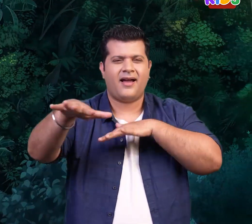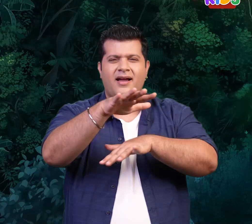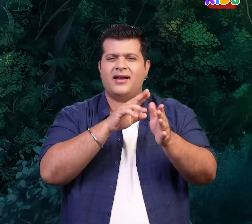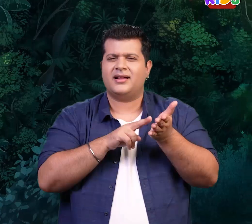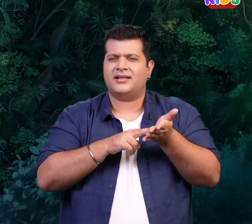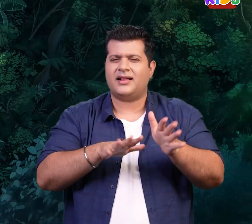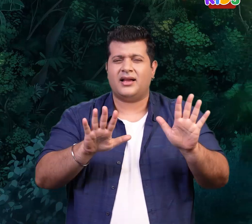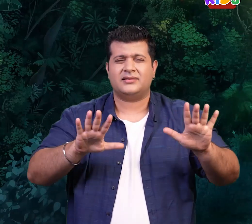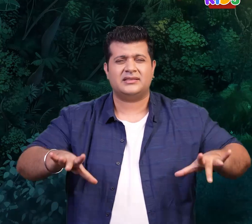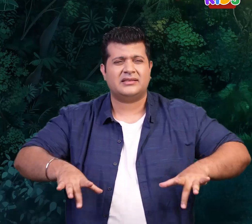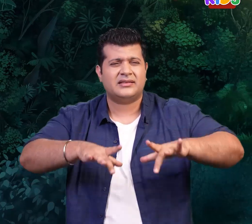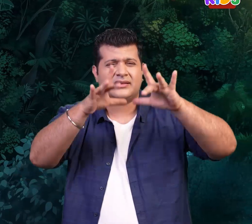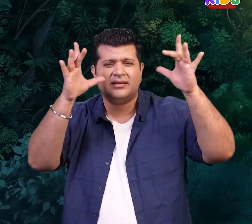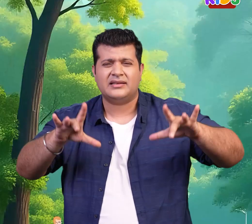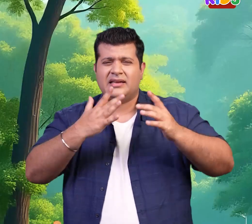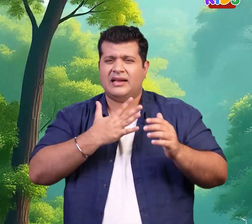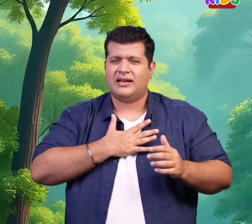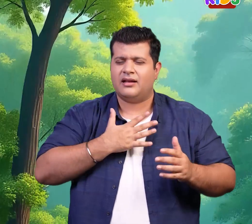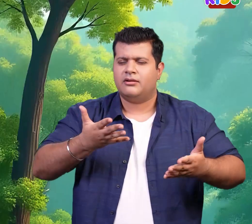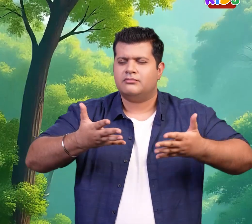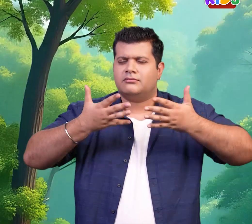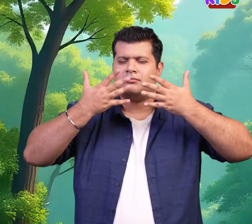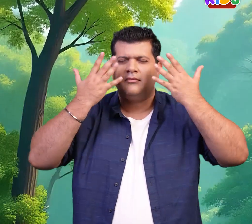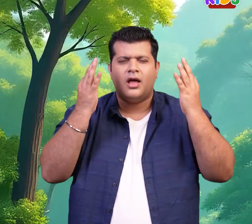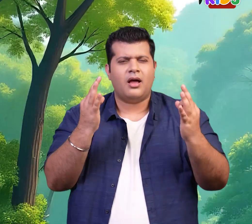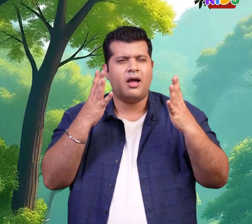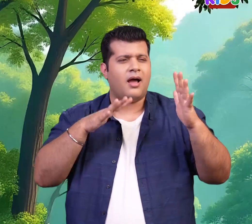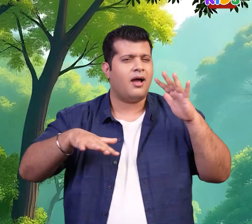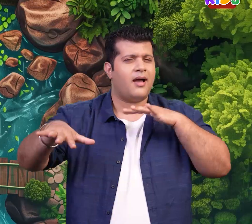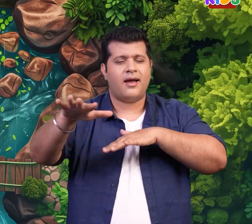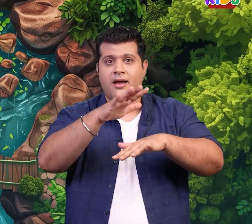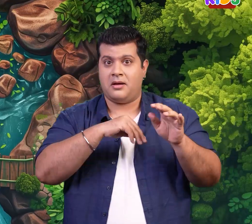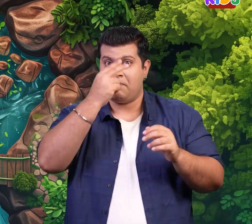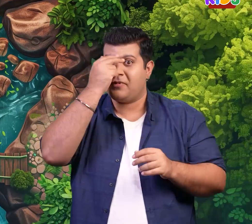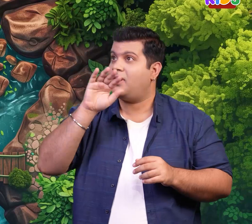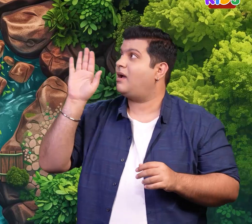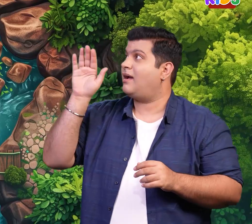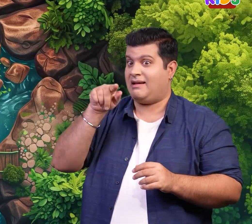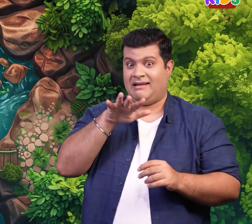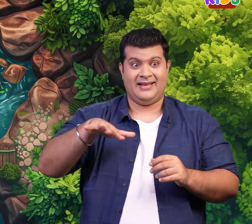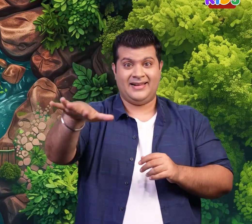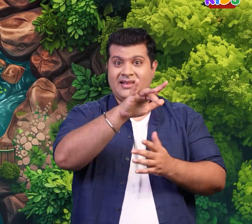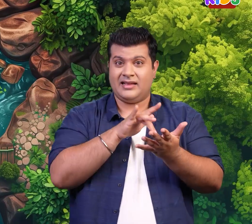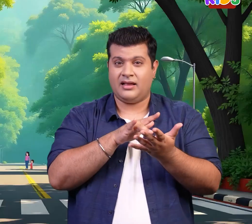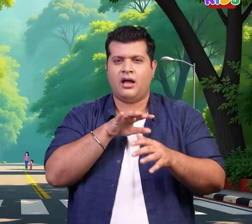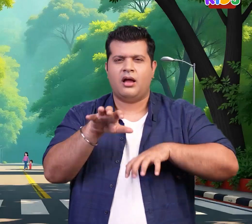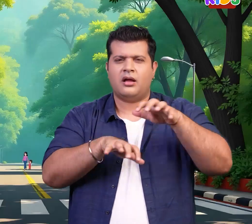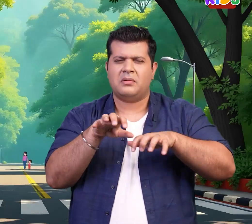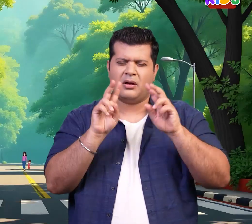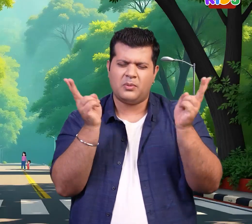The national park is green with tall trees, and the breeze feels cool and refreshing. There are